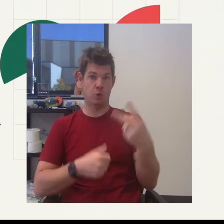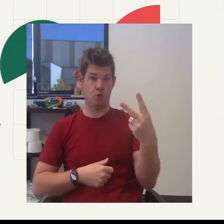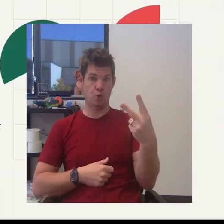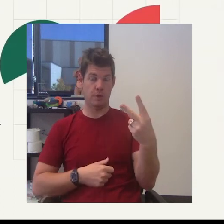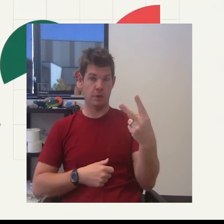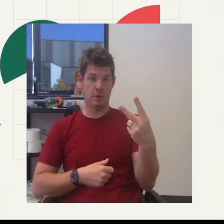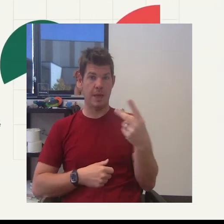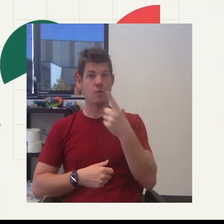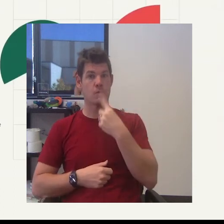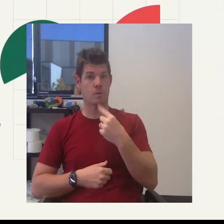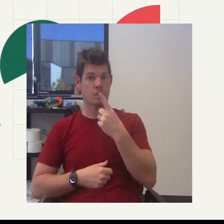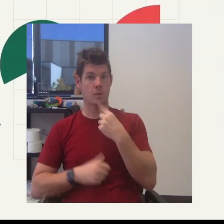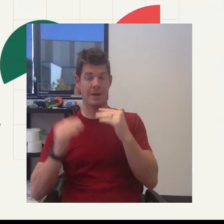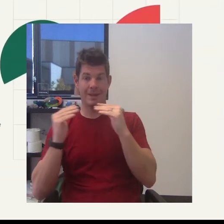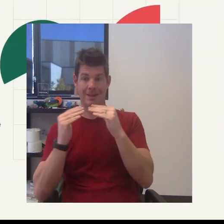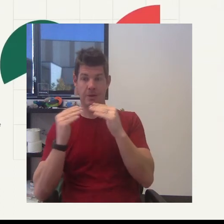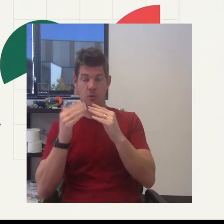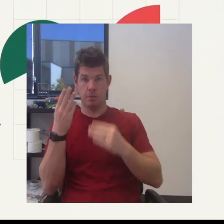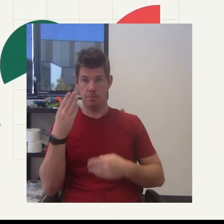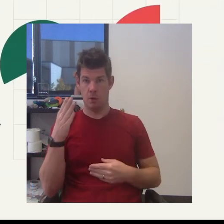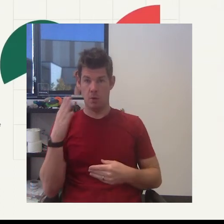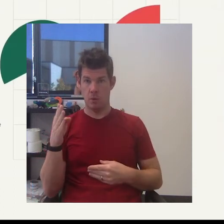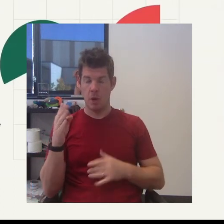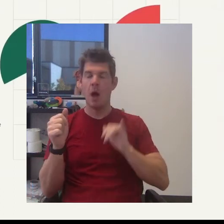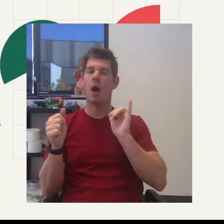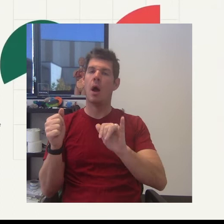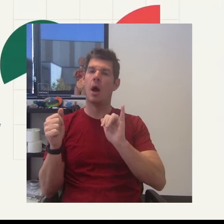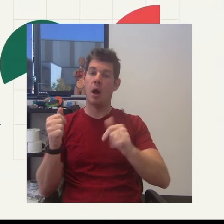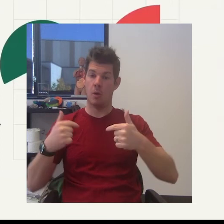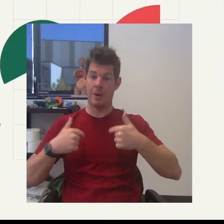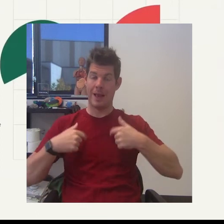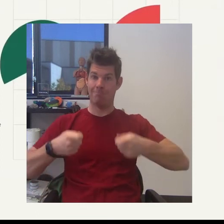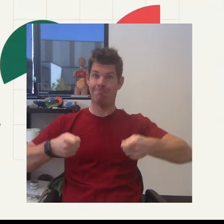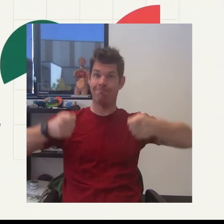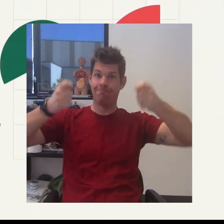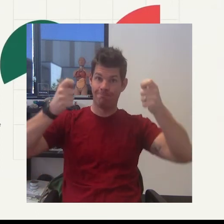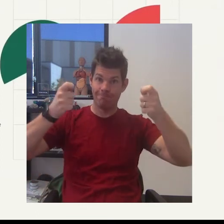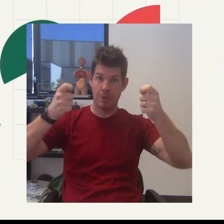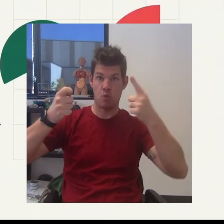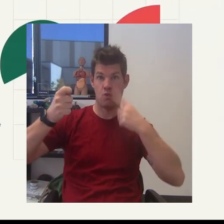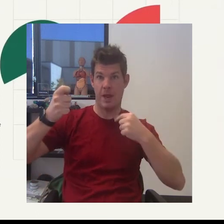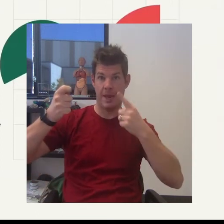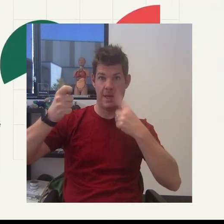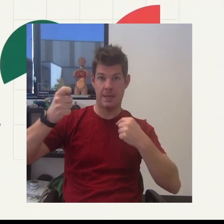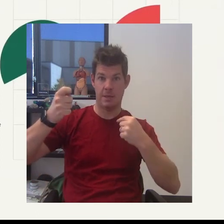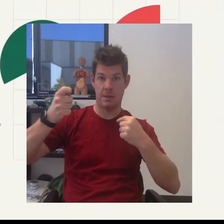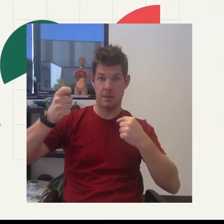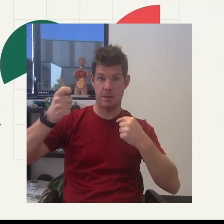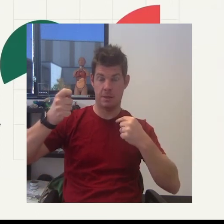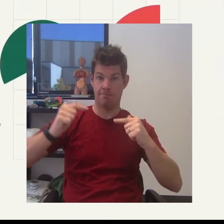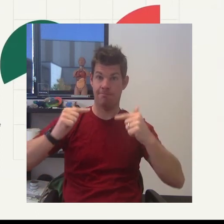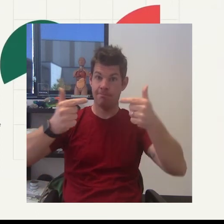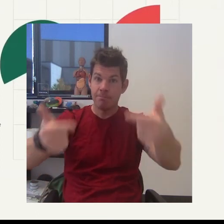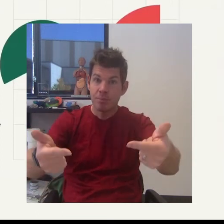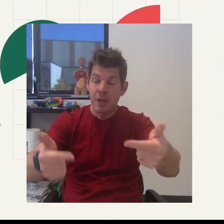said red equals blue. So when I put something red in front of my camera like I'm doing